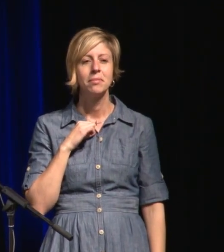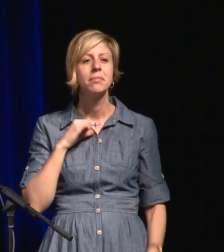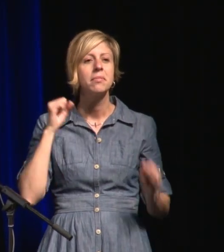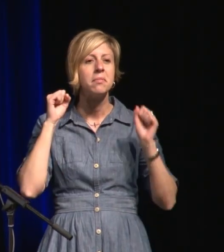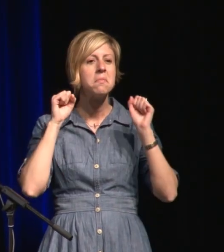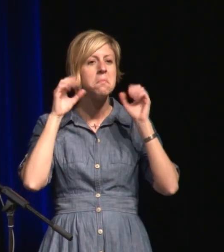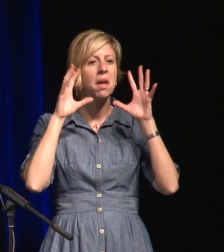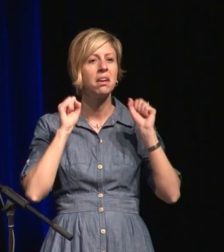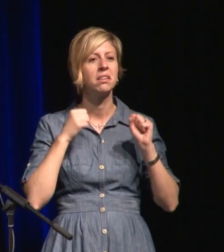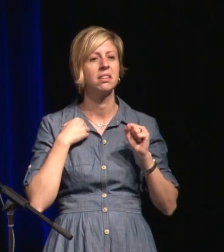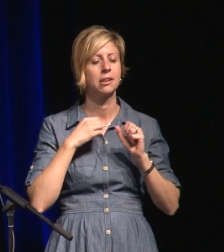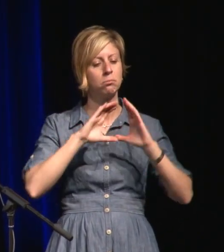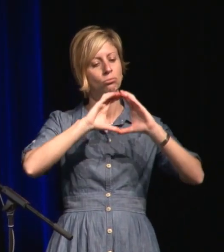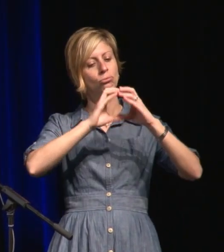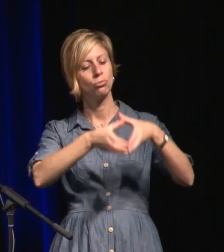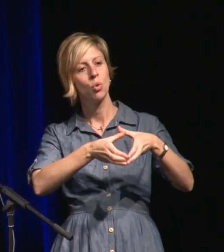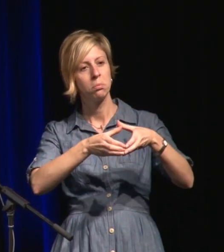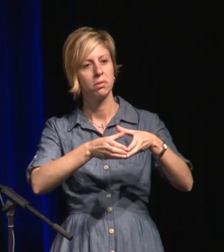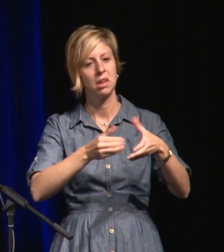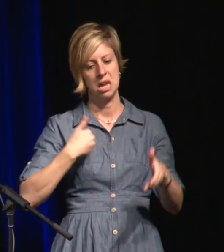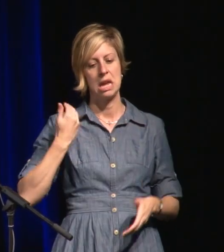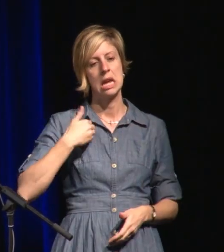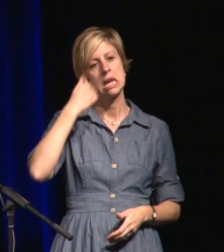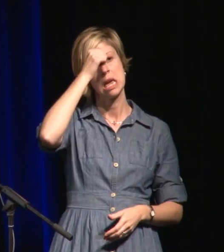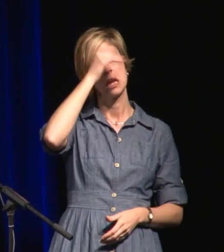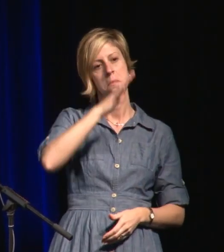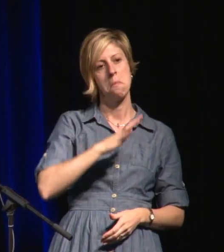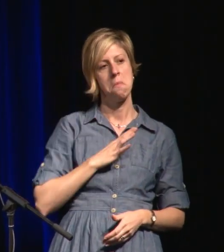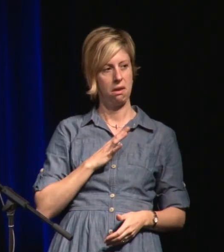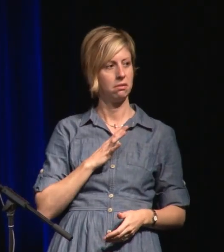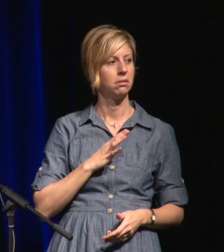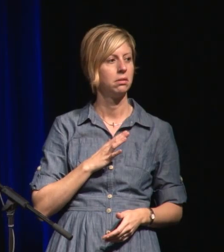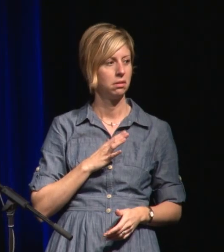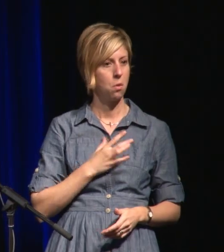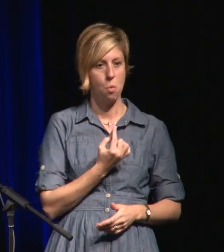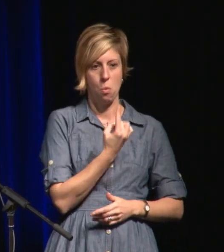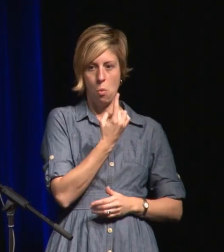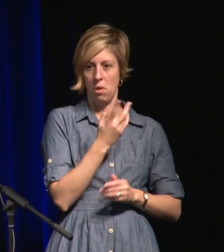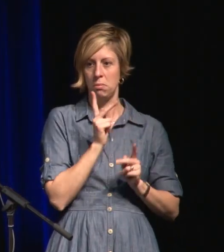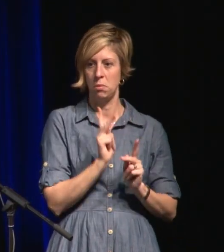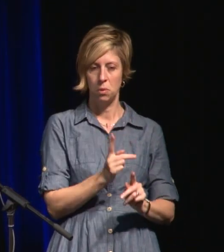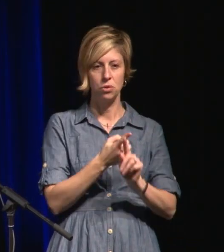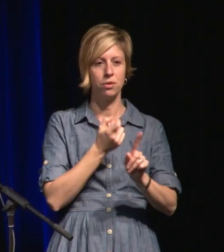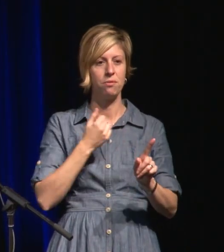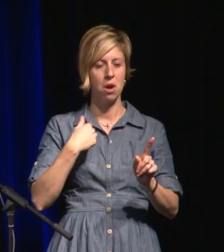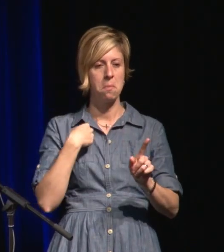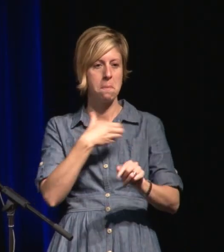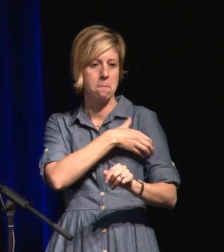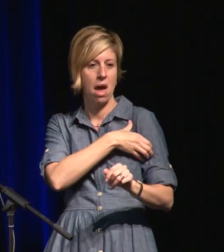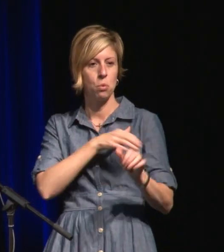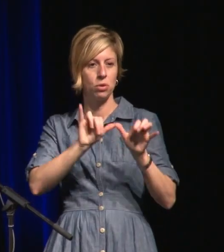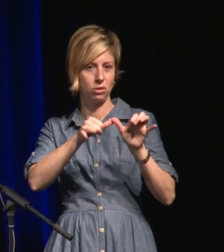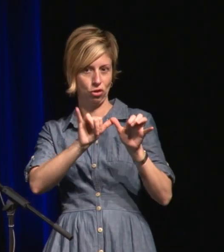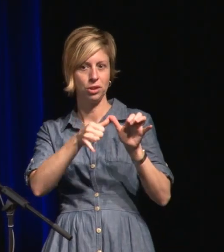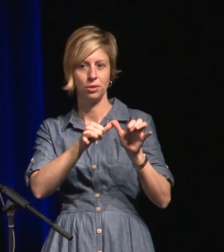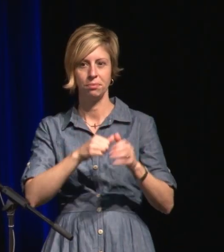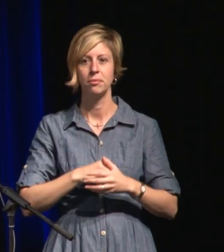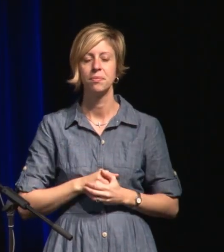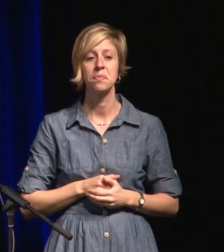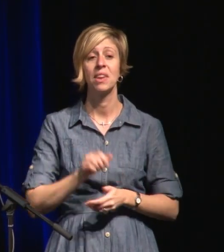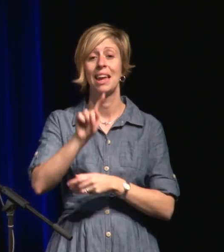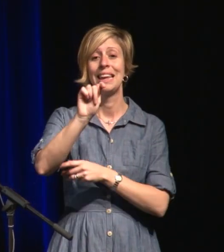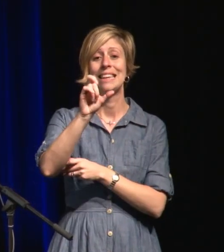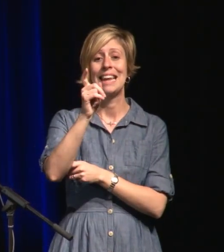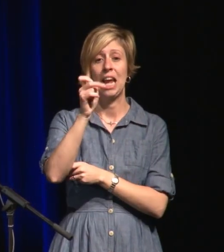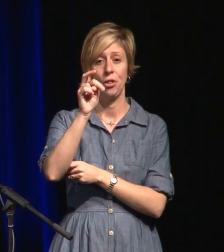young men from our community, including one of our own power engineering grads, Taylor Slade. Taylor and several of his